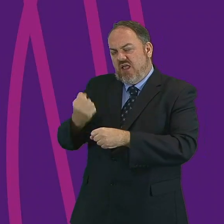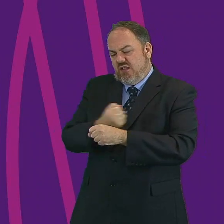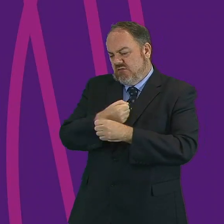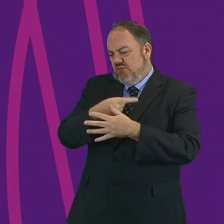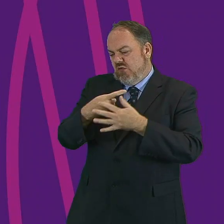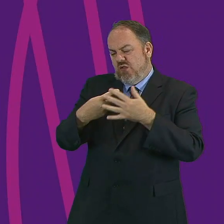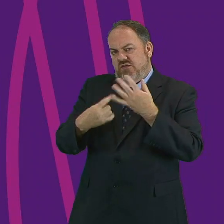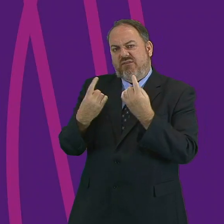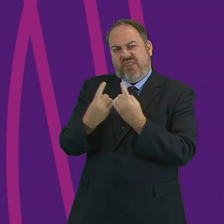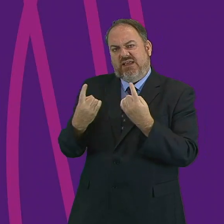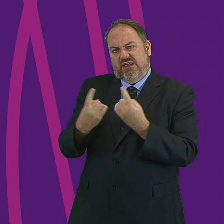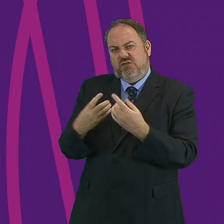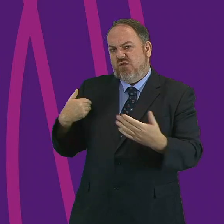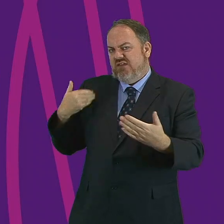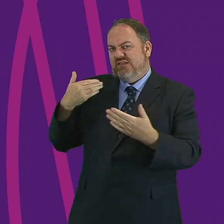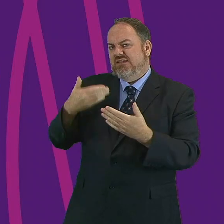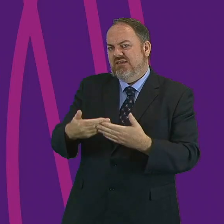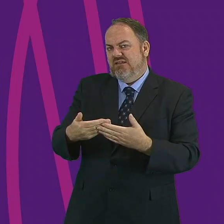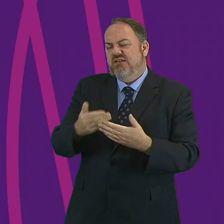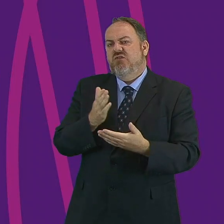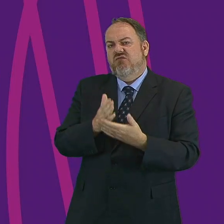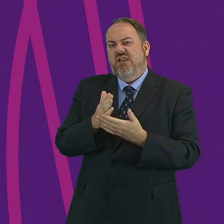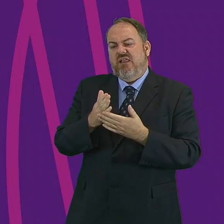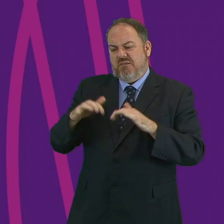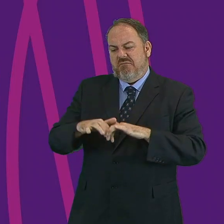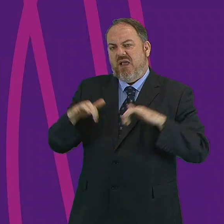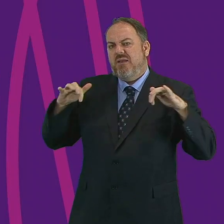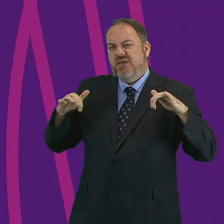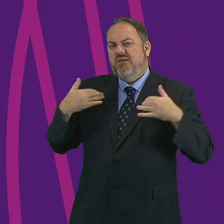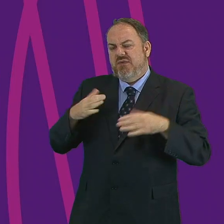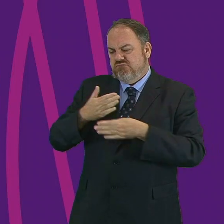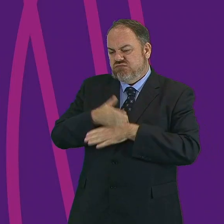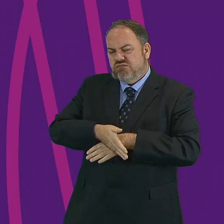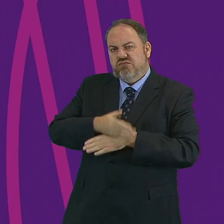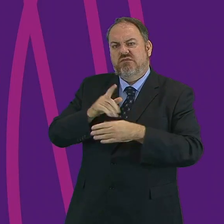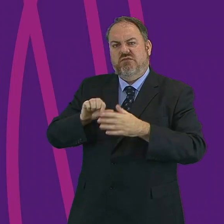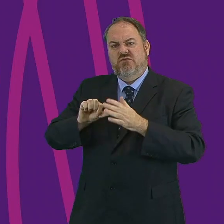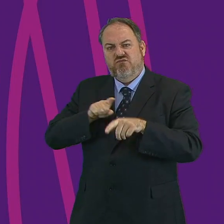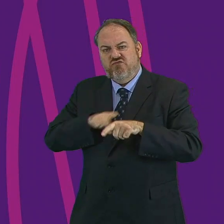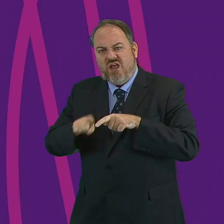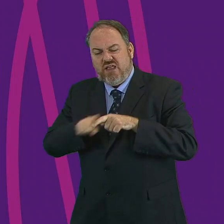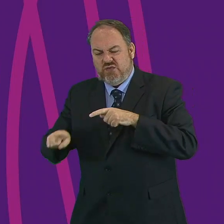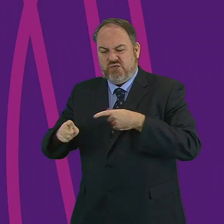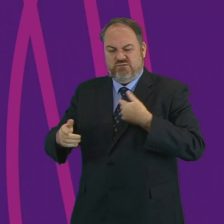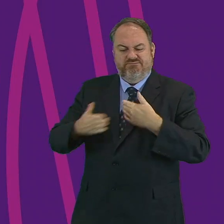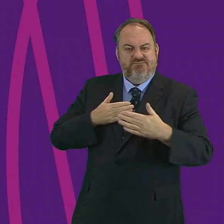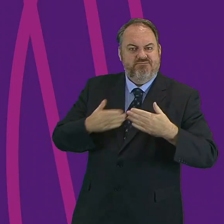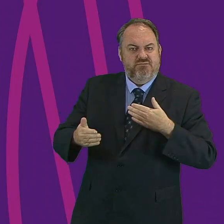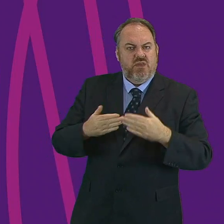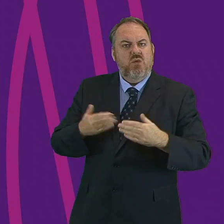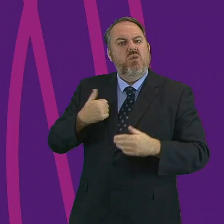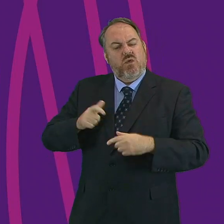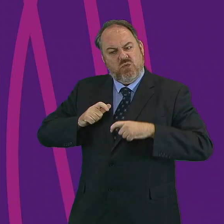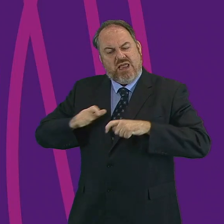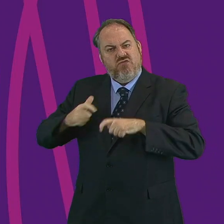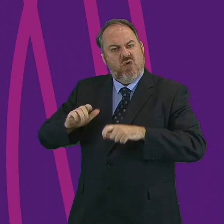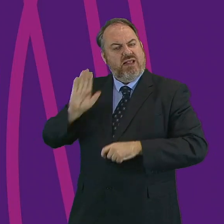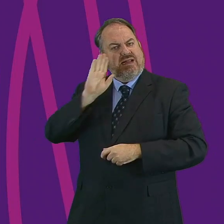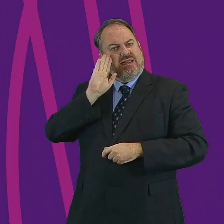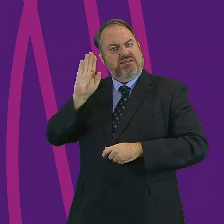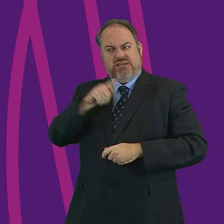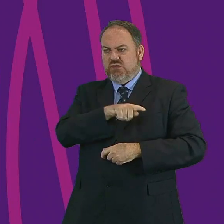members across the Chamber know what they are. Of course, Parliament has been involved in some of those. Of course, we want to continue to listen to